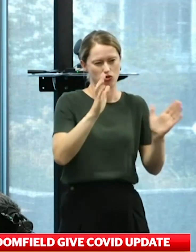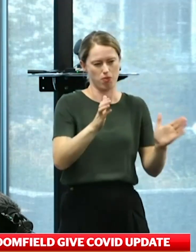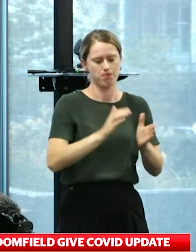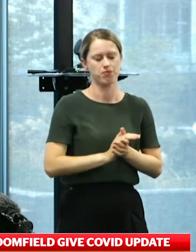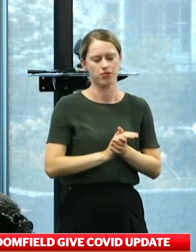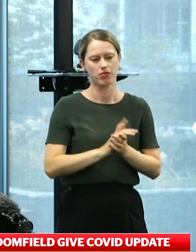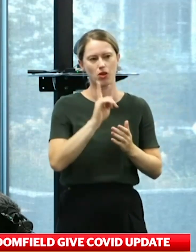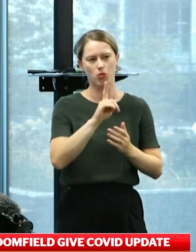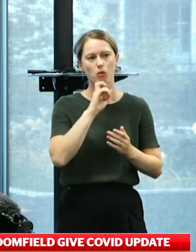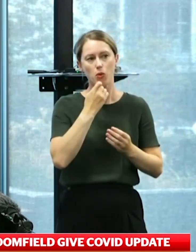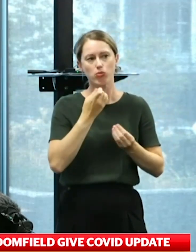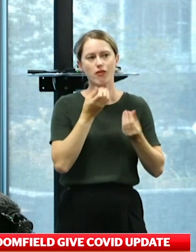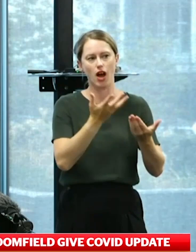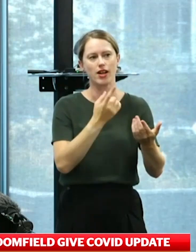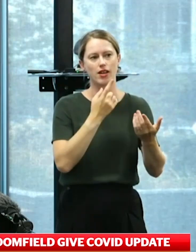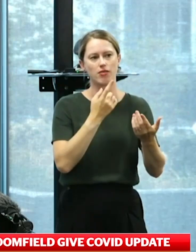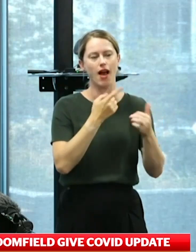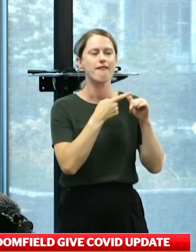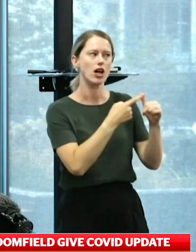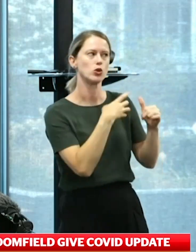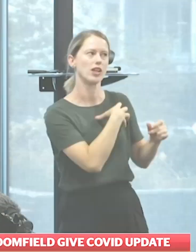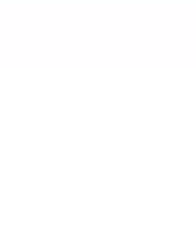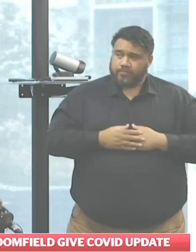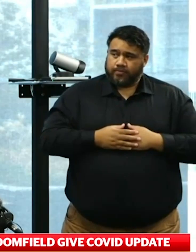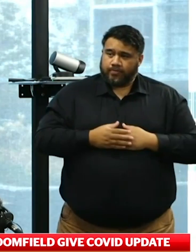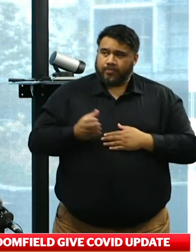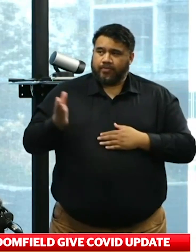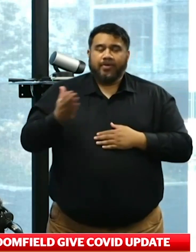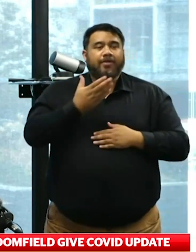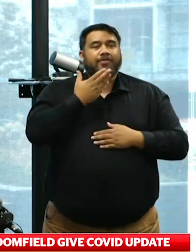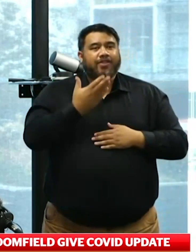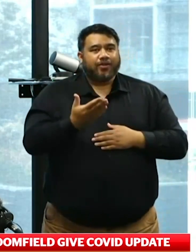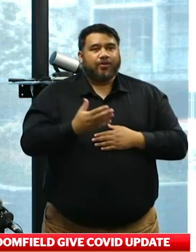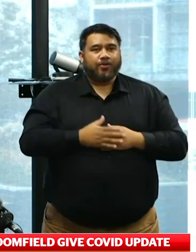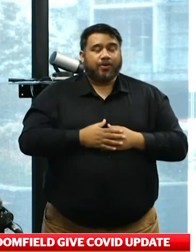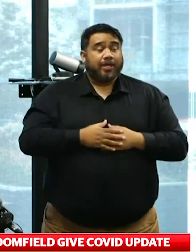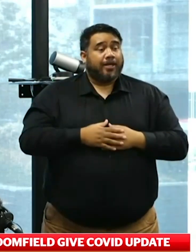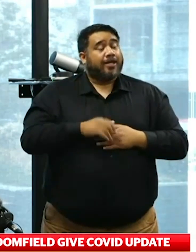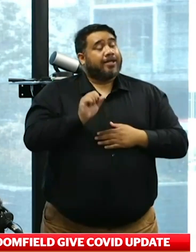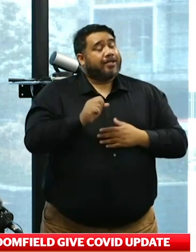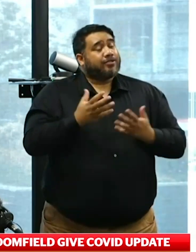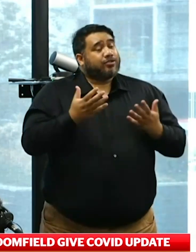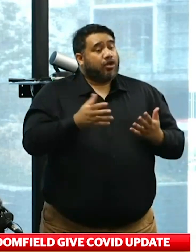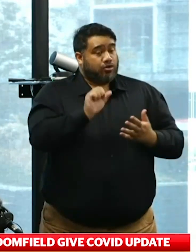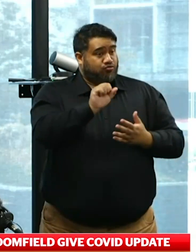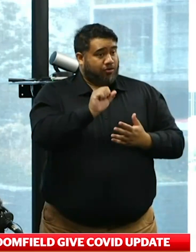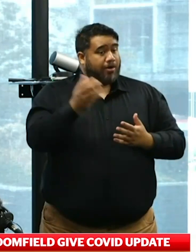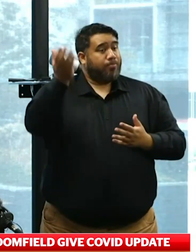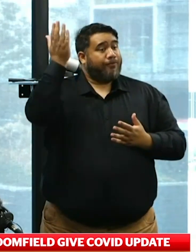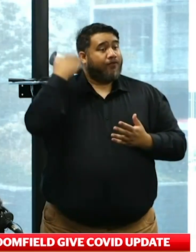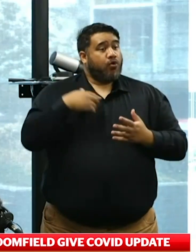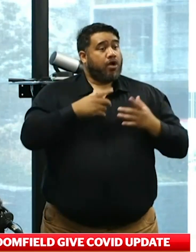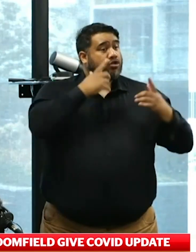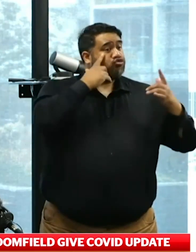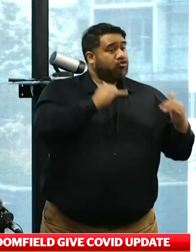we will be providing that advice to the government in the next couple of weeks. Thank you. Kia ora. Yes, so the original interval, as you know, from the